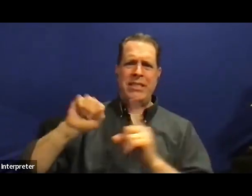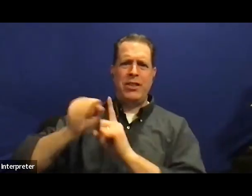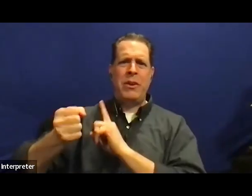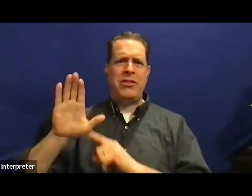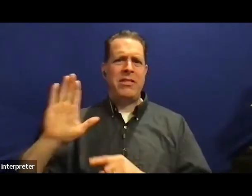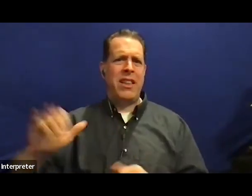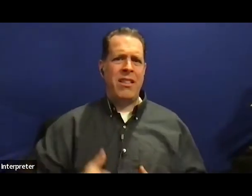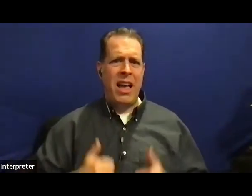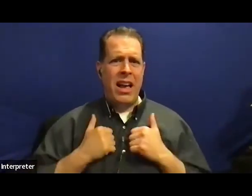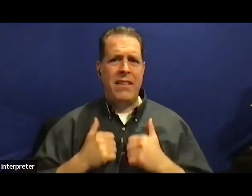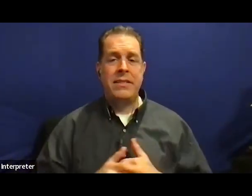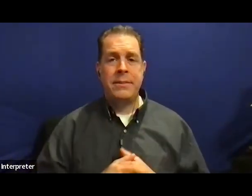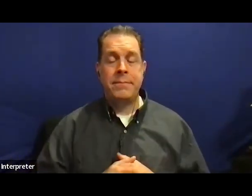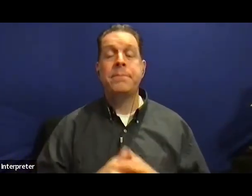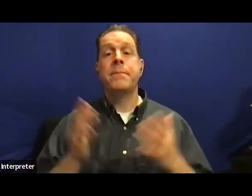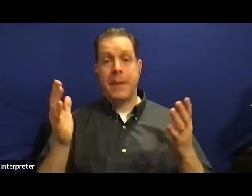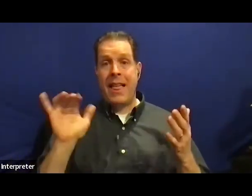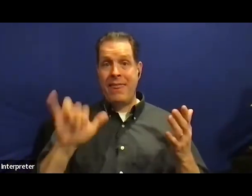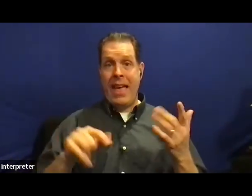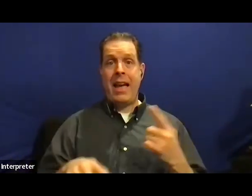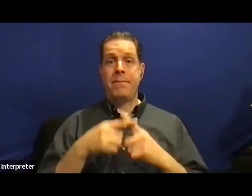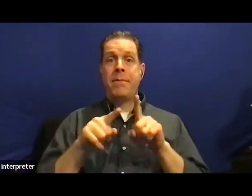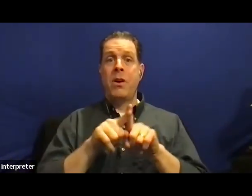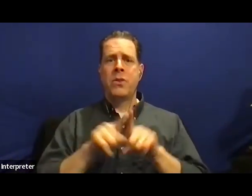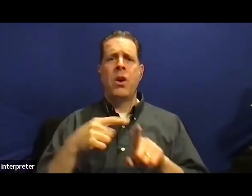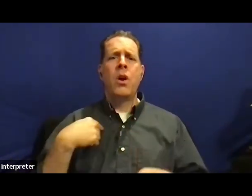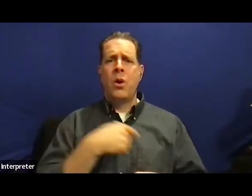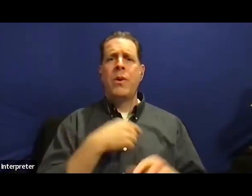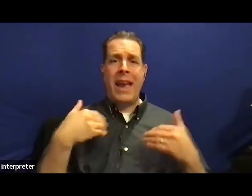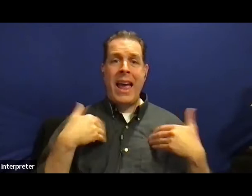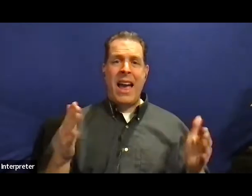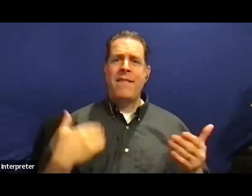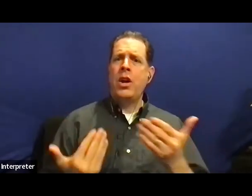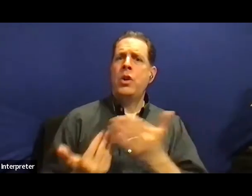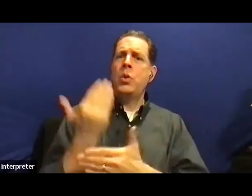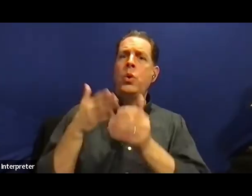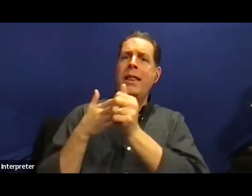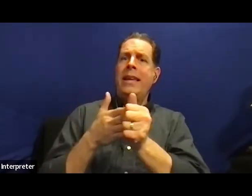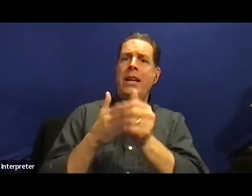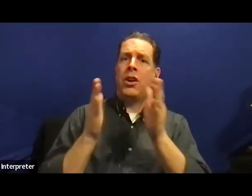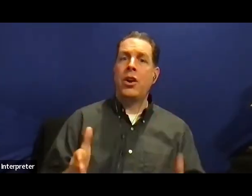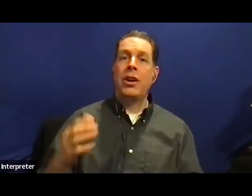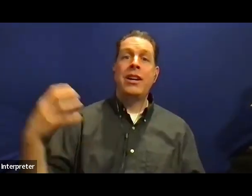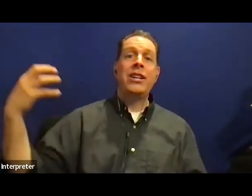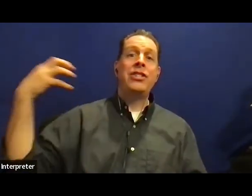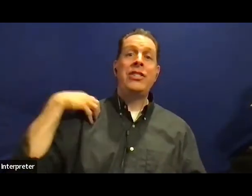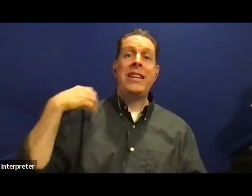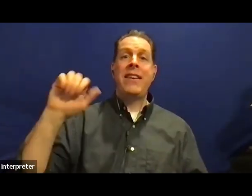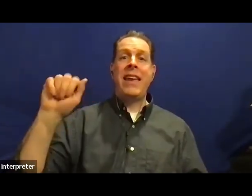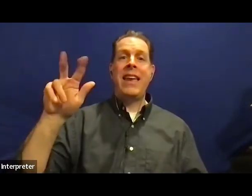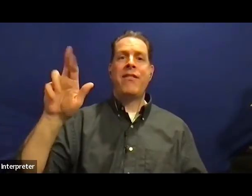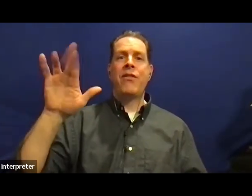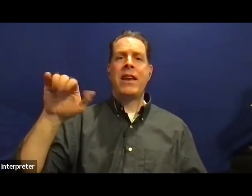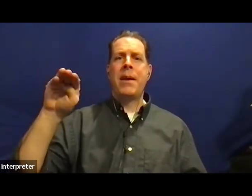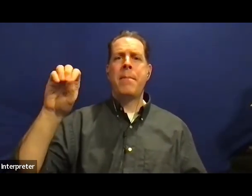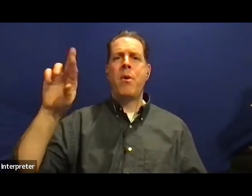lives. In addition to that, we have a new leader in Chief Avery Moore,